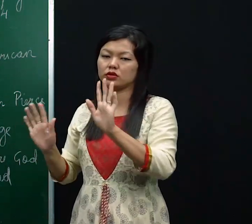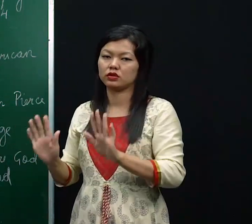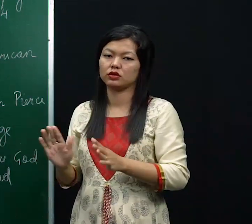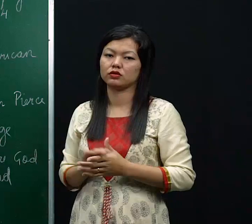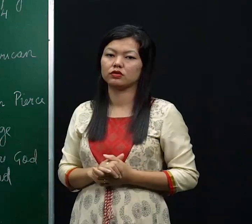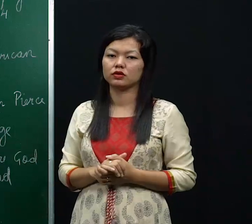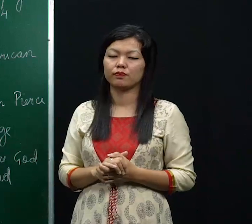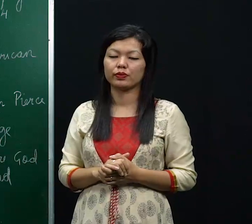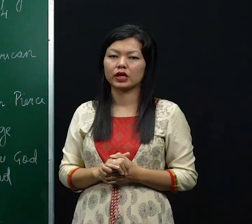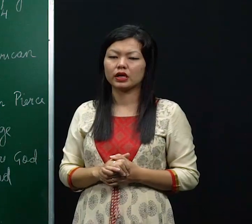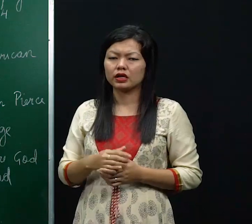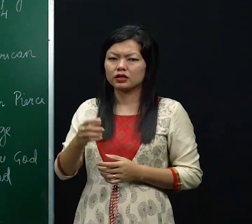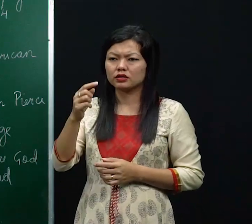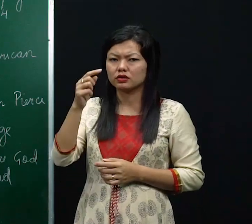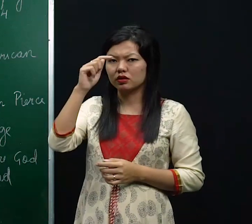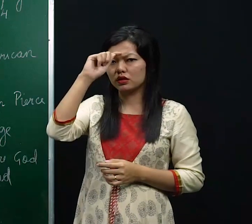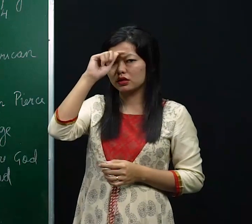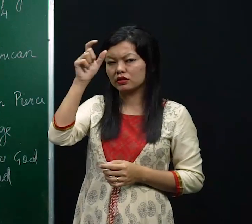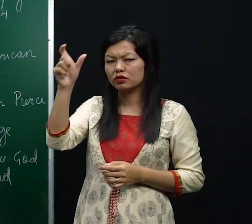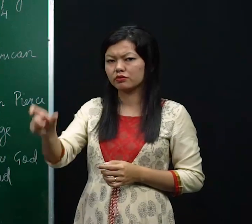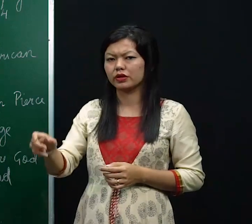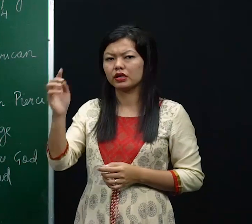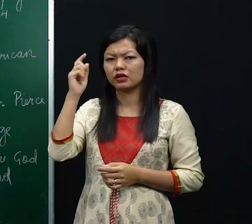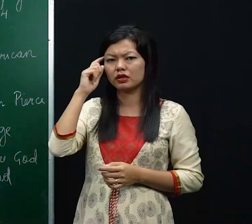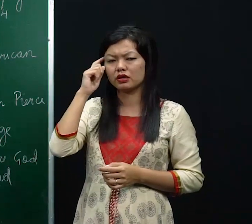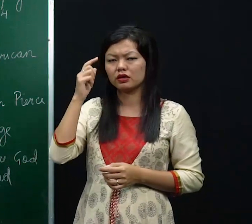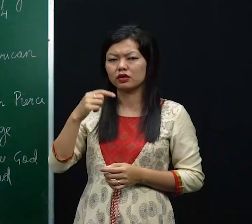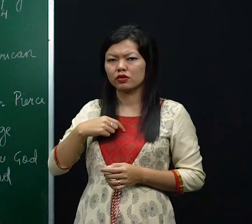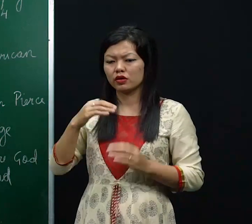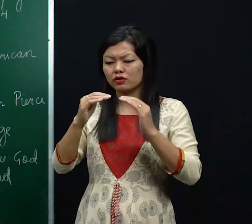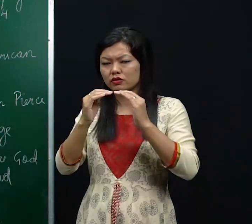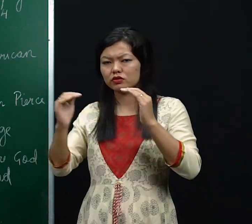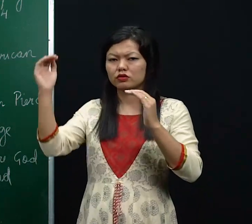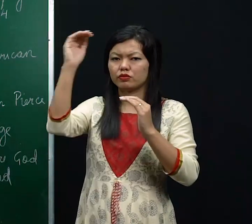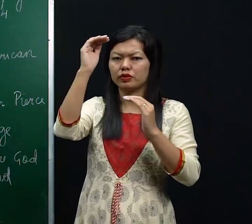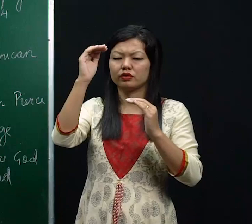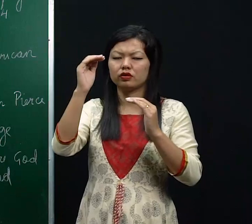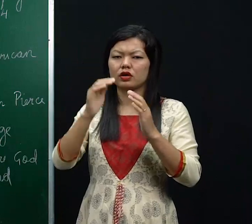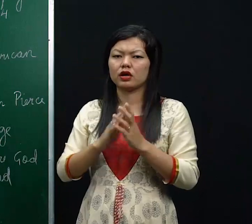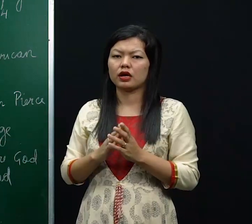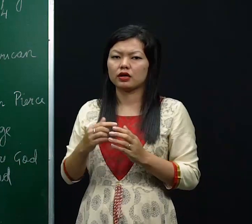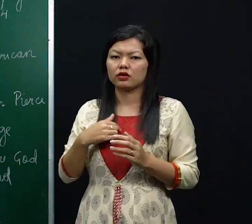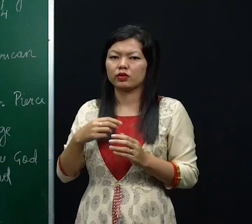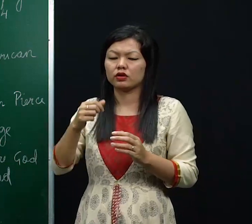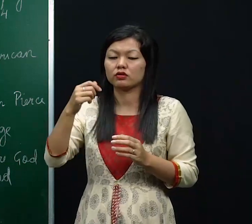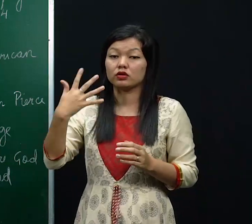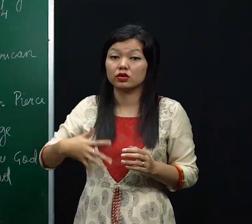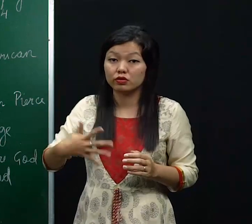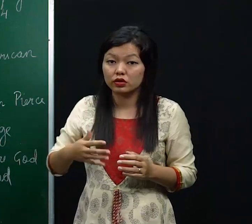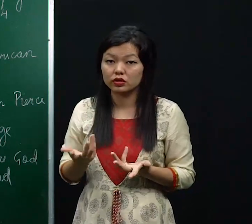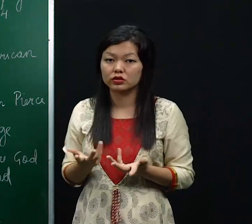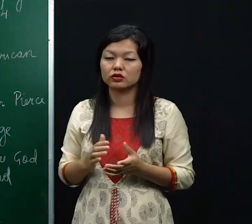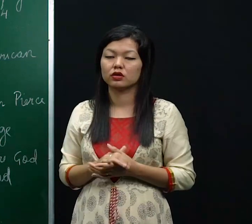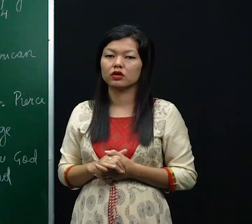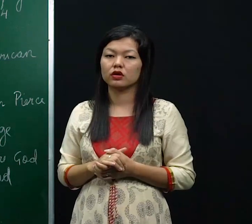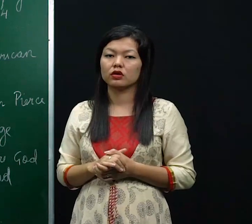them because they are rich. But when we really consider this matter, it is not about the amount of money that you have. Of course, the money that